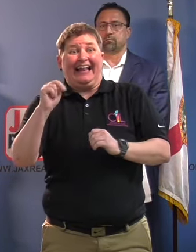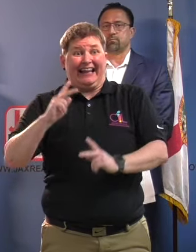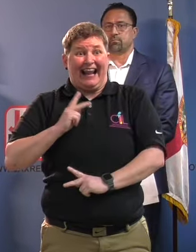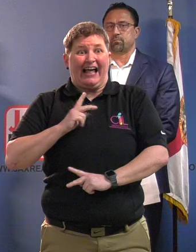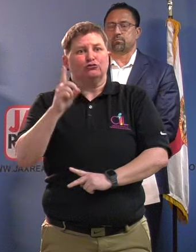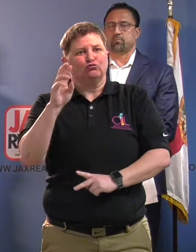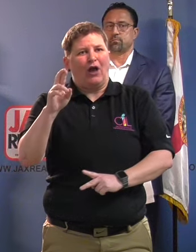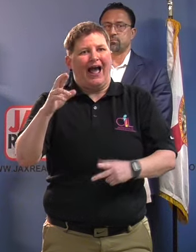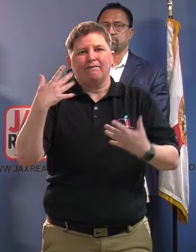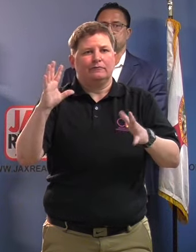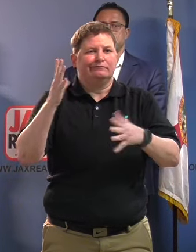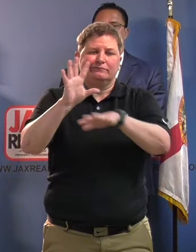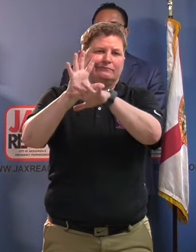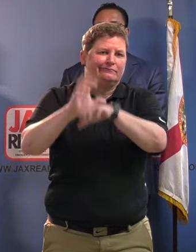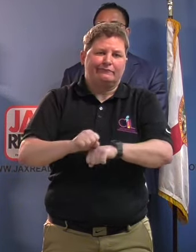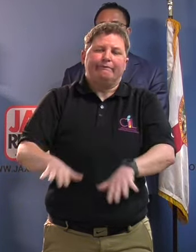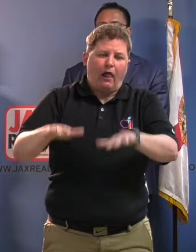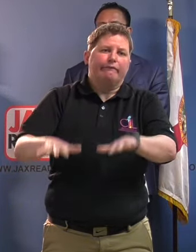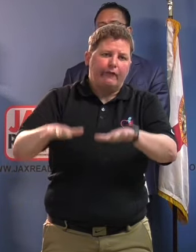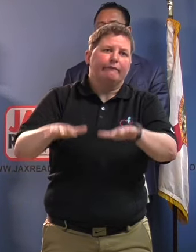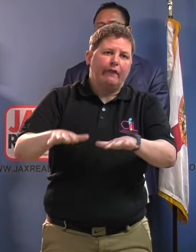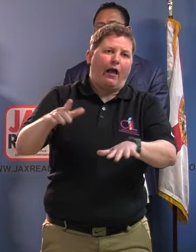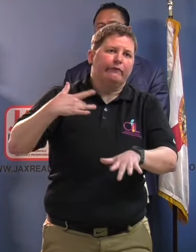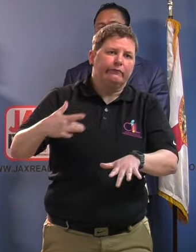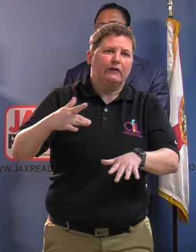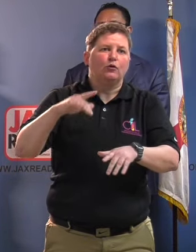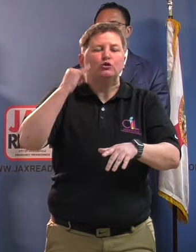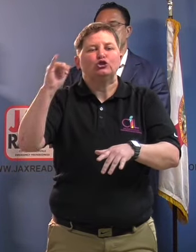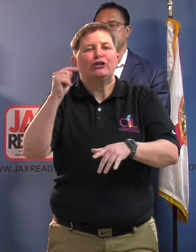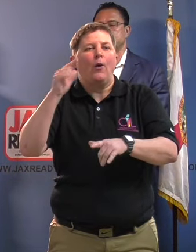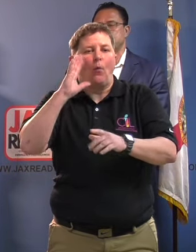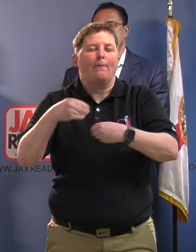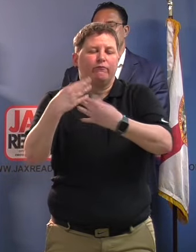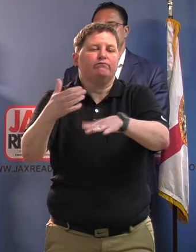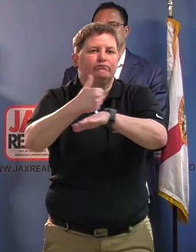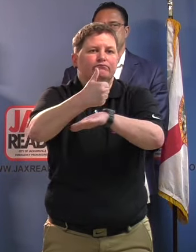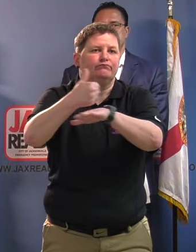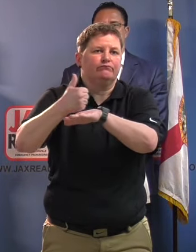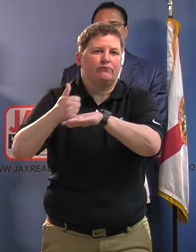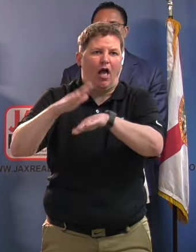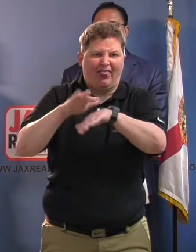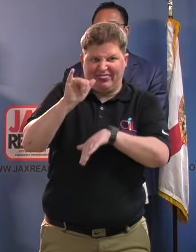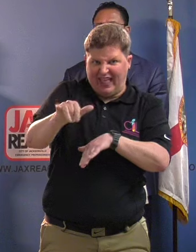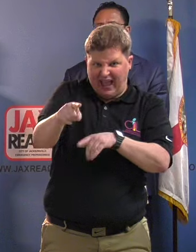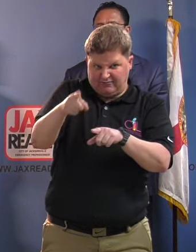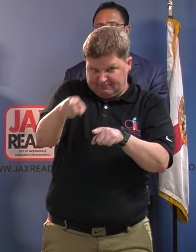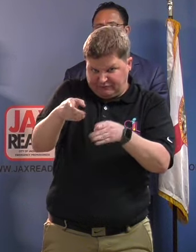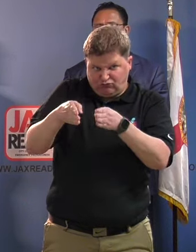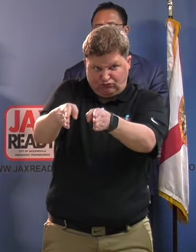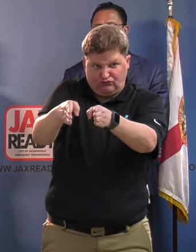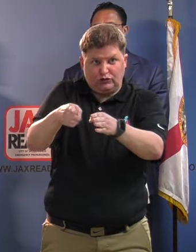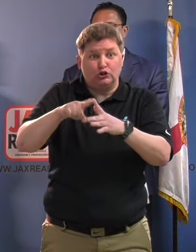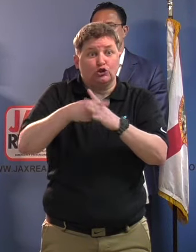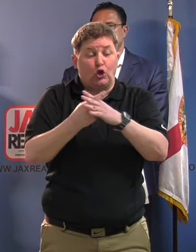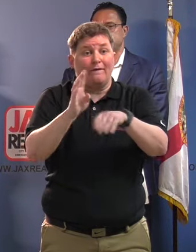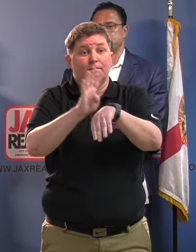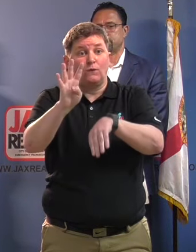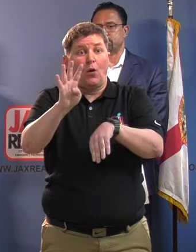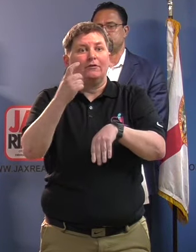JTA is providing free shuttles for people on Kennight Drive. That started at 4 p.m. today, and that will last throughout the duration of the